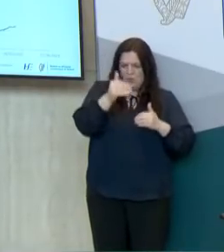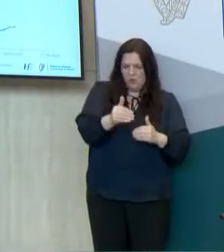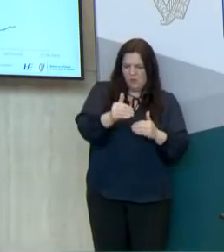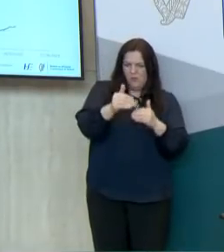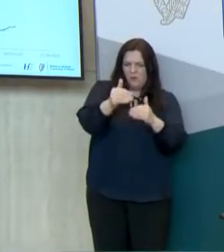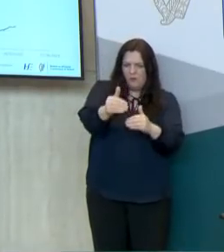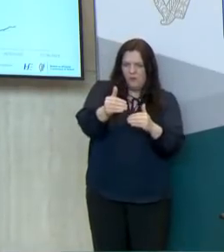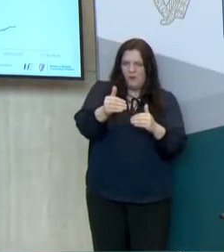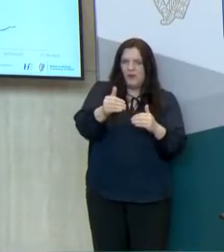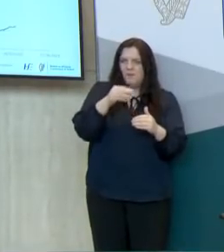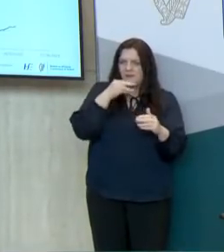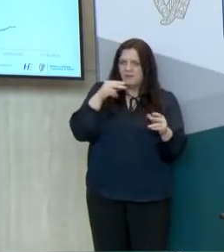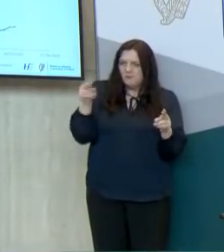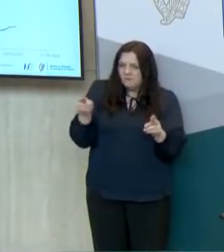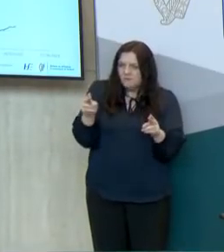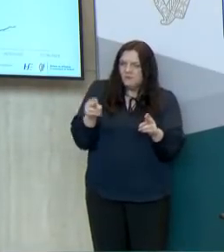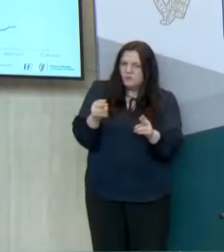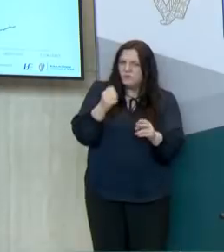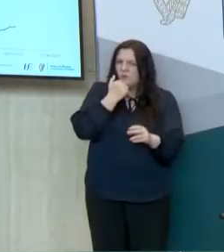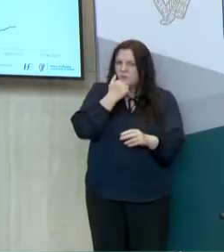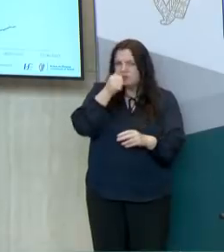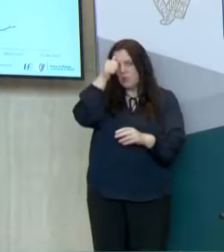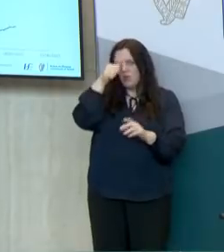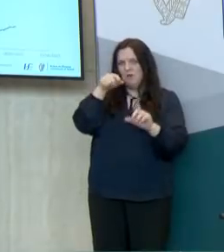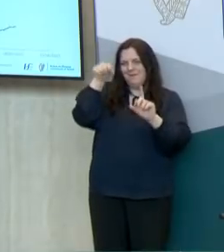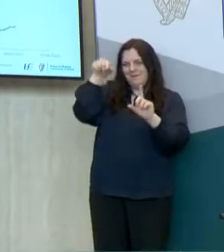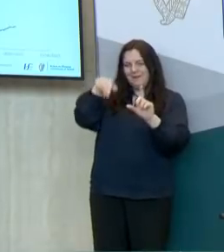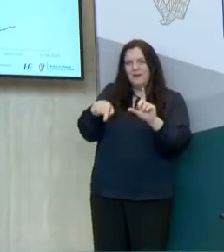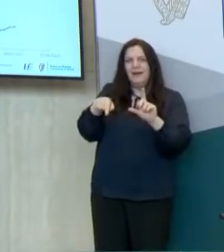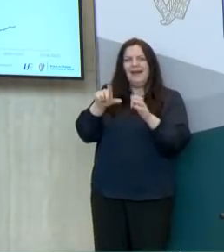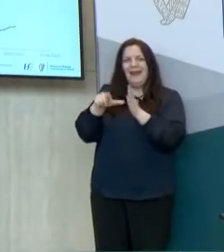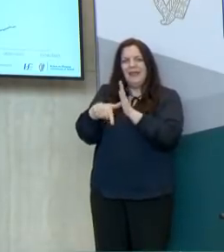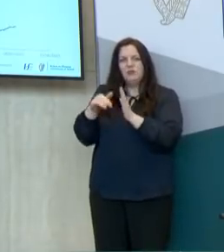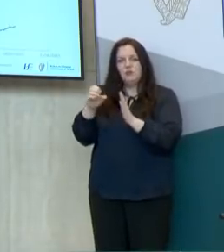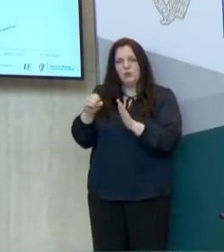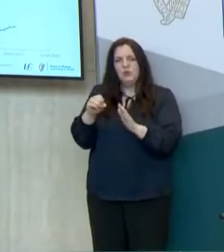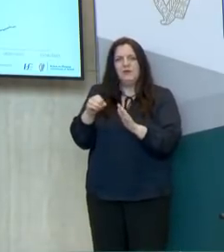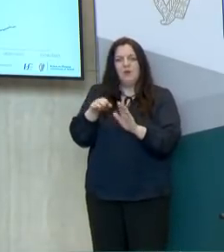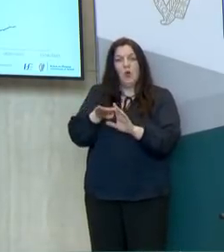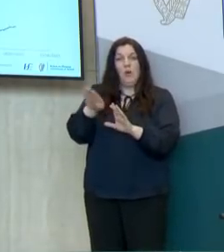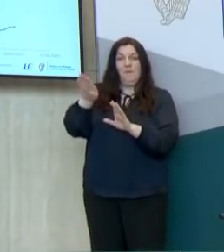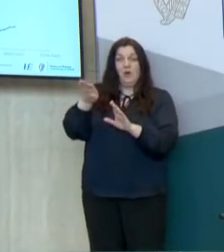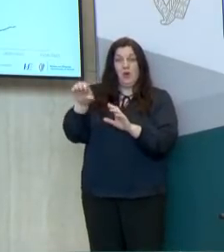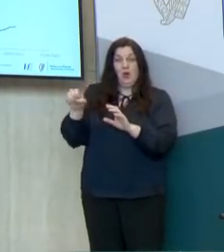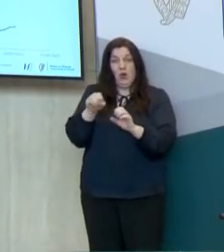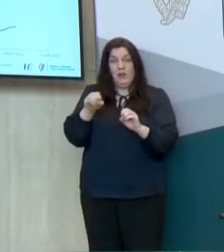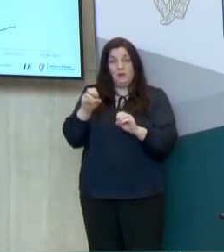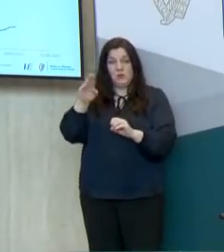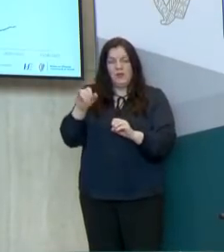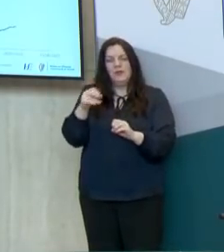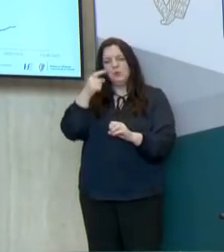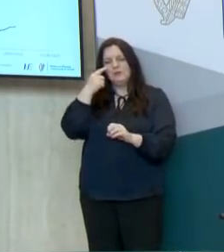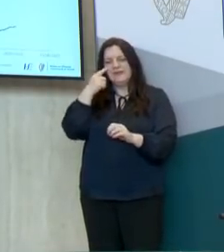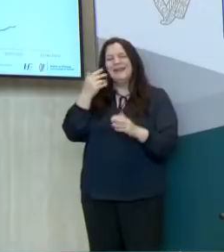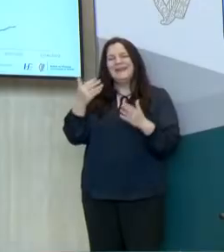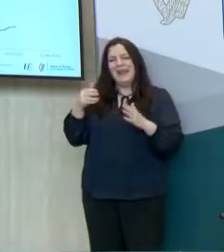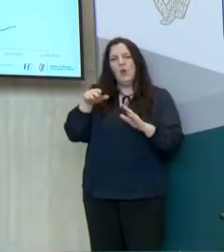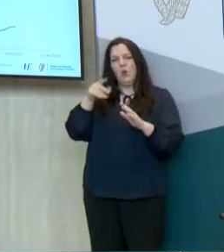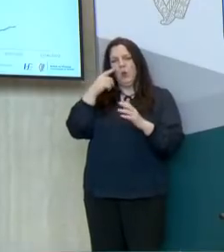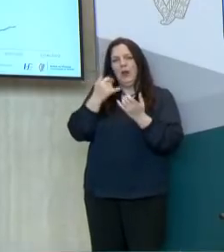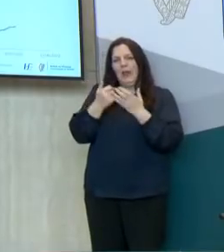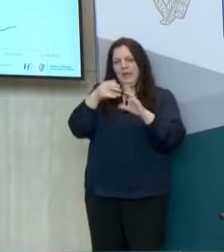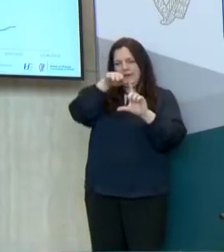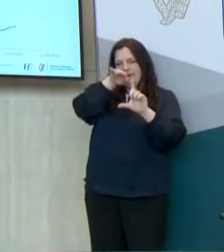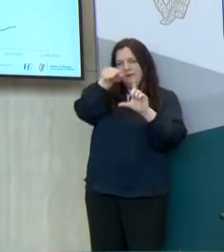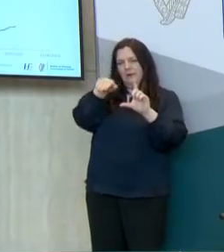decreasing to a low in late June, increasing late June, early July, and that rate of increase seems to have tapered off. And